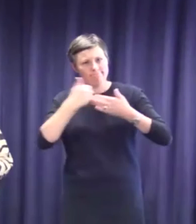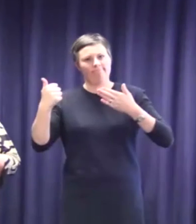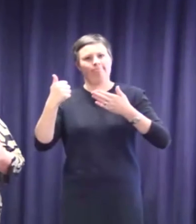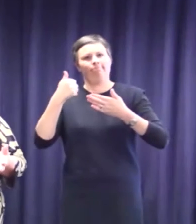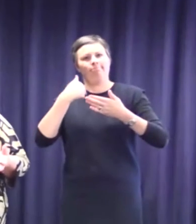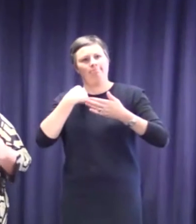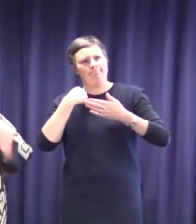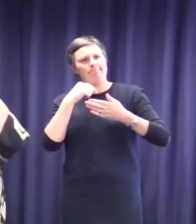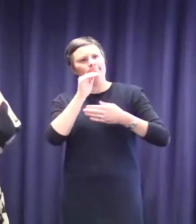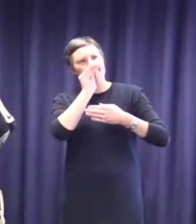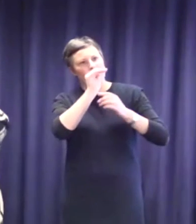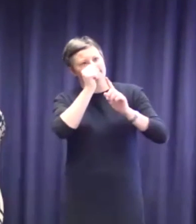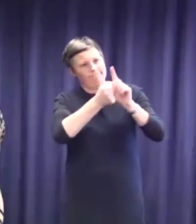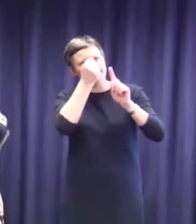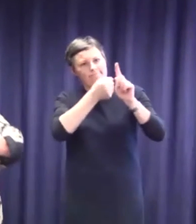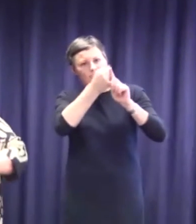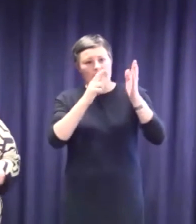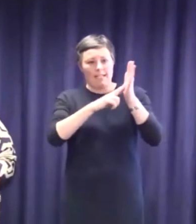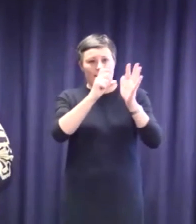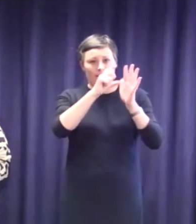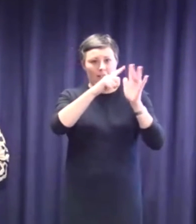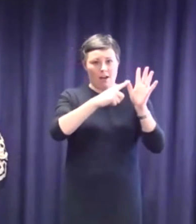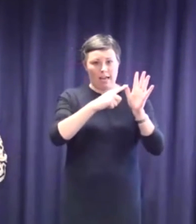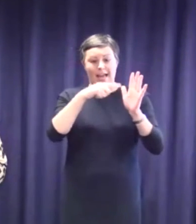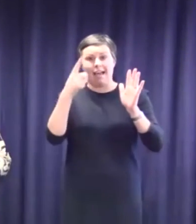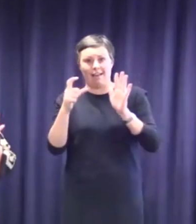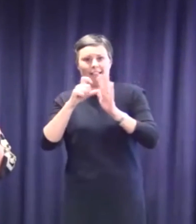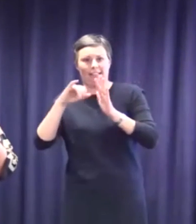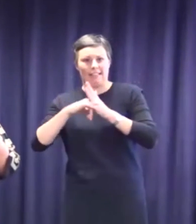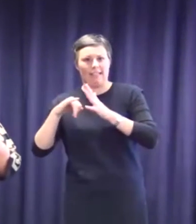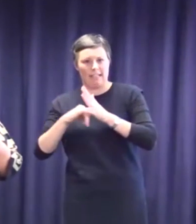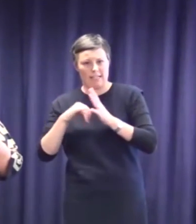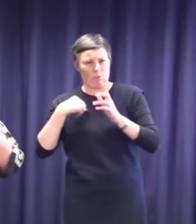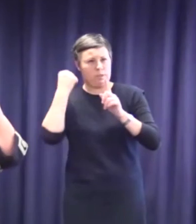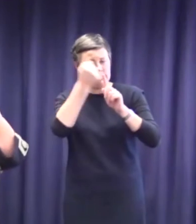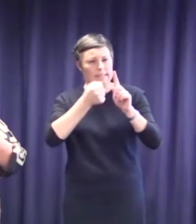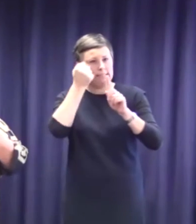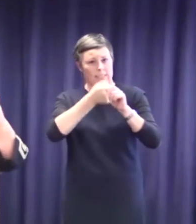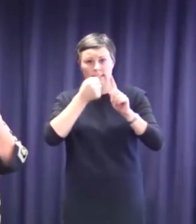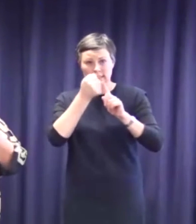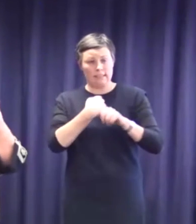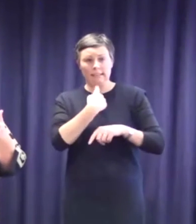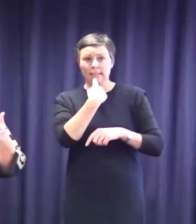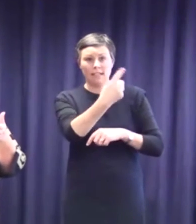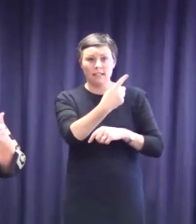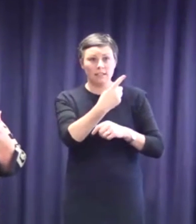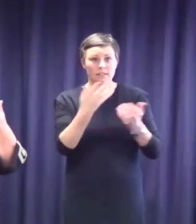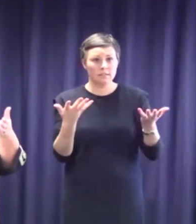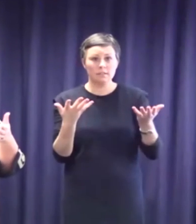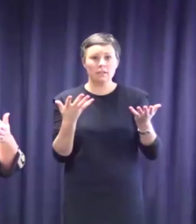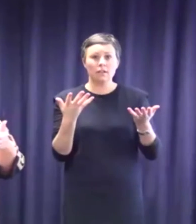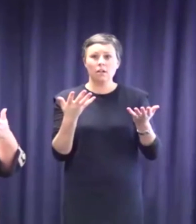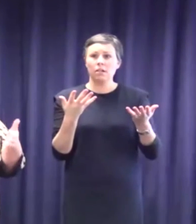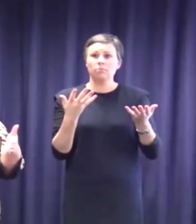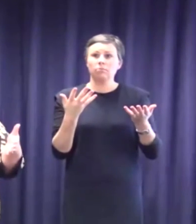to the NDIA and the Department of Social Services is that there isn't a